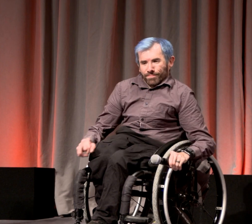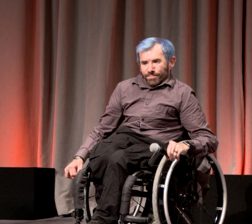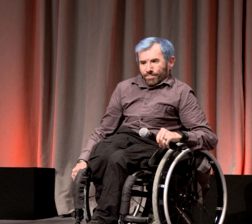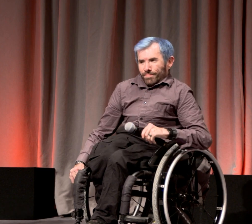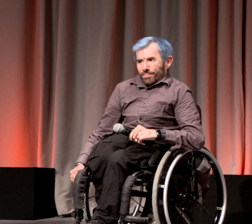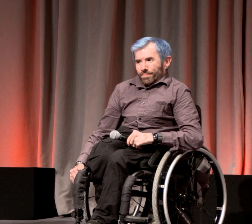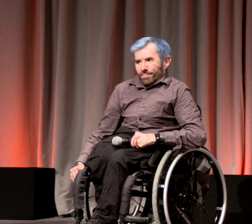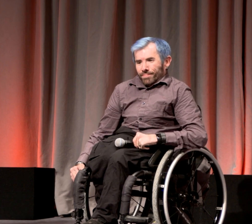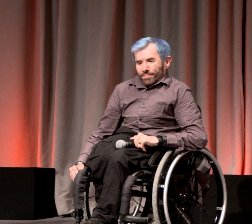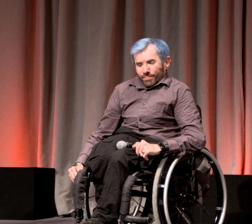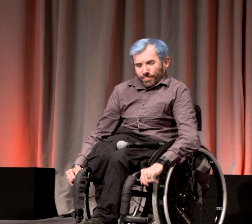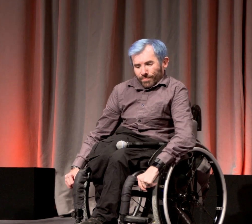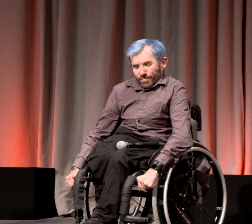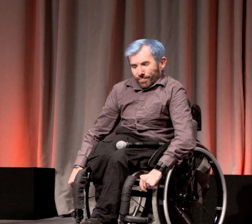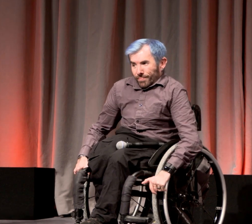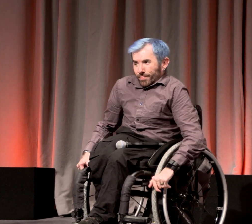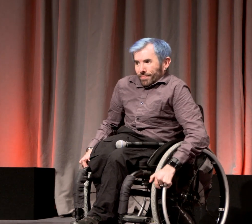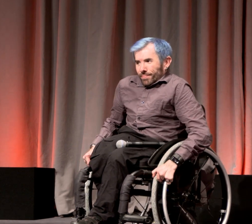Thank you.